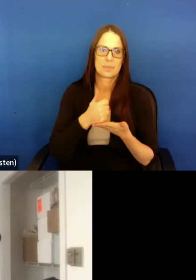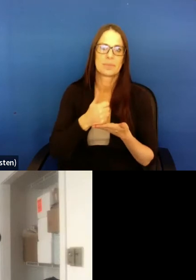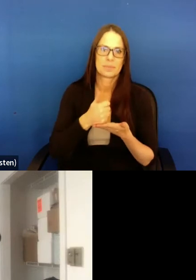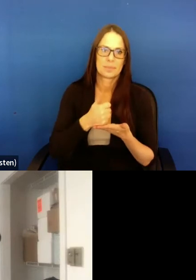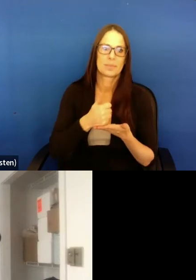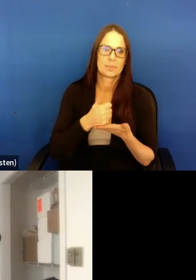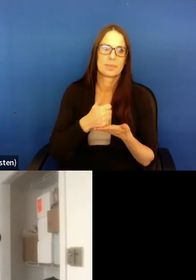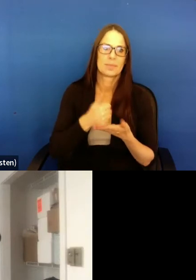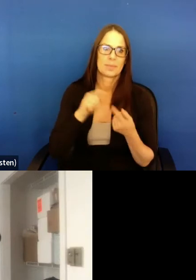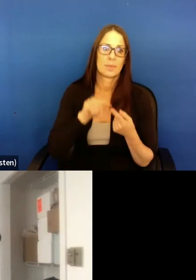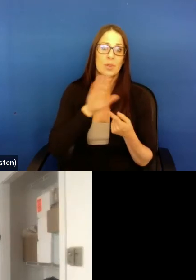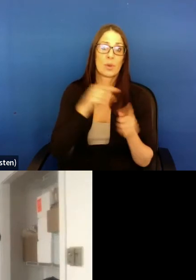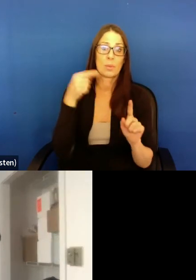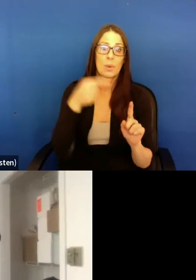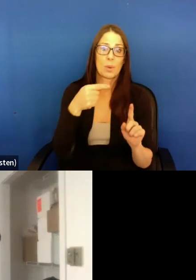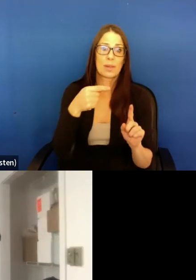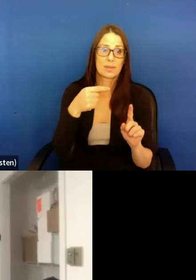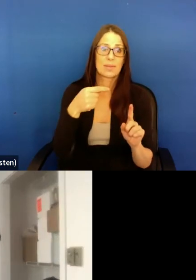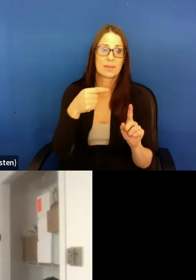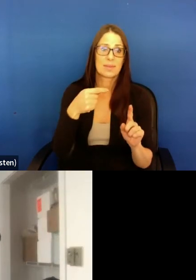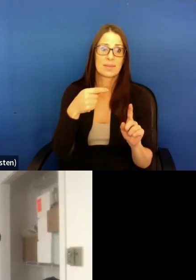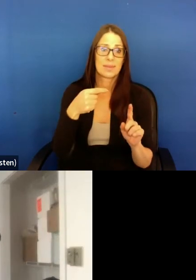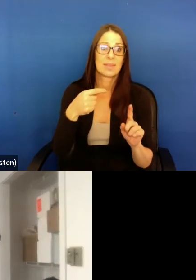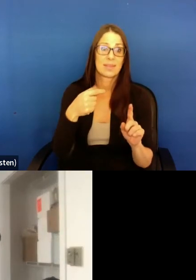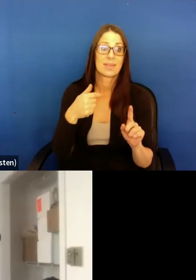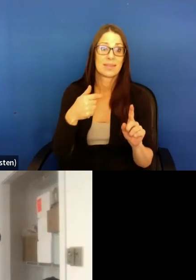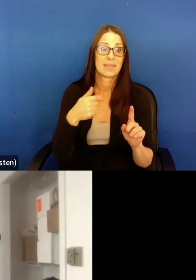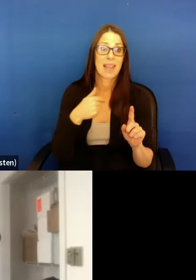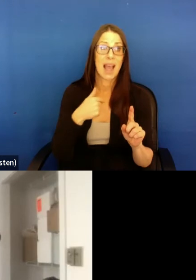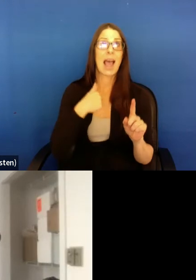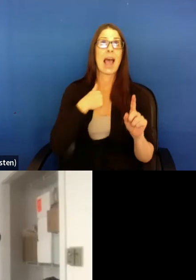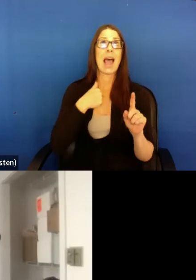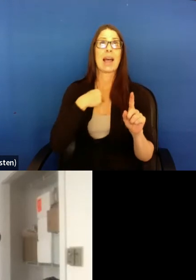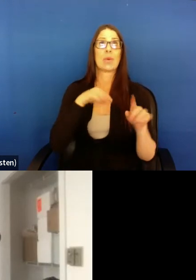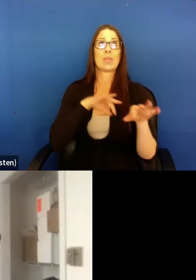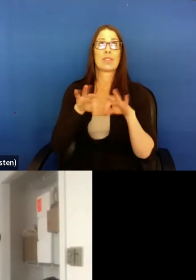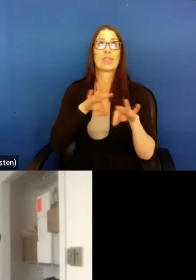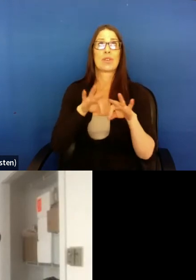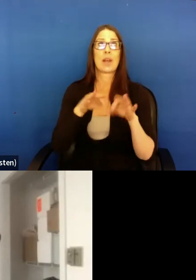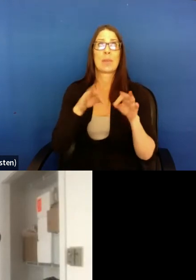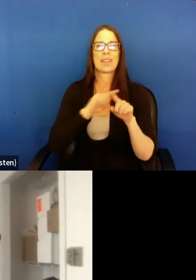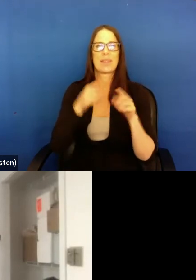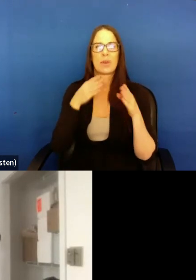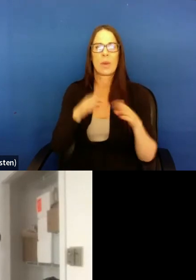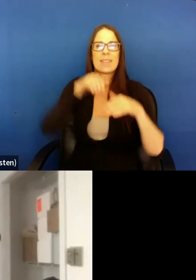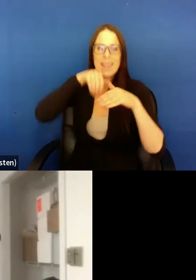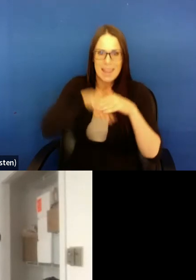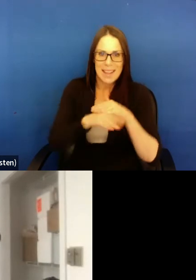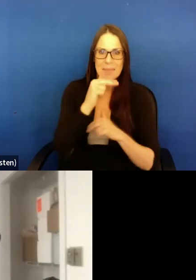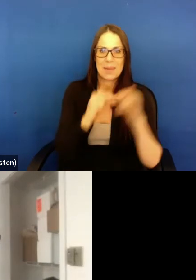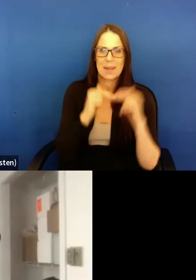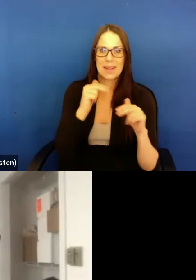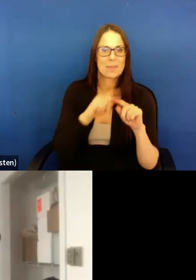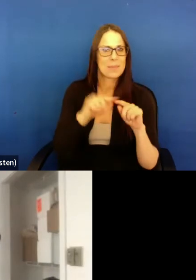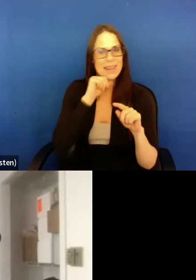to your point, I was describing ways to get into buildings, but not get through them, right? So you're getting you to every